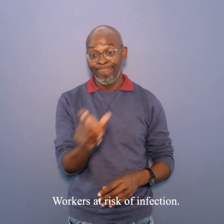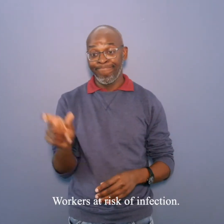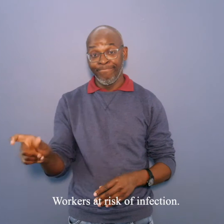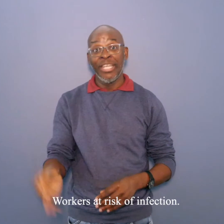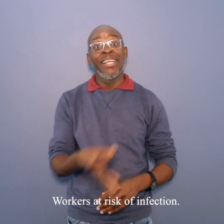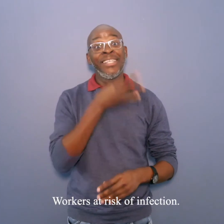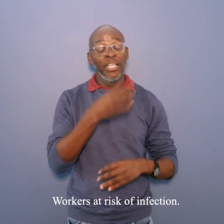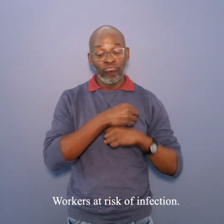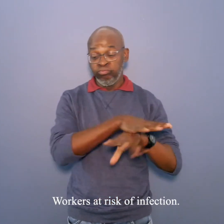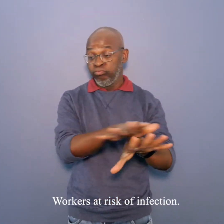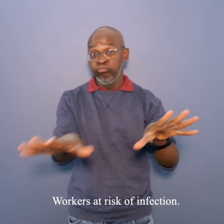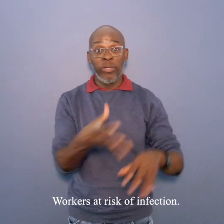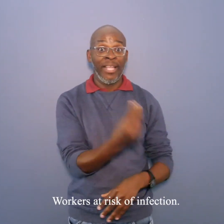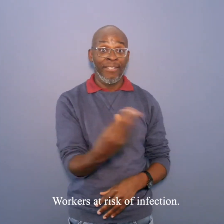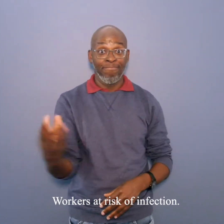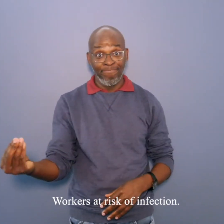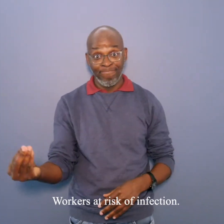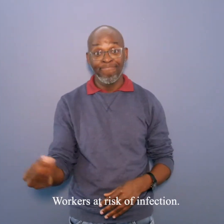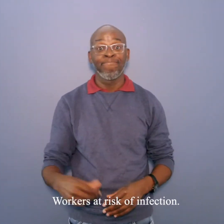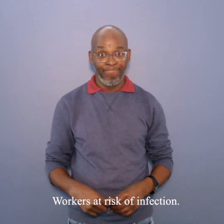Workers at risk of infection.